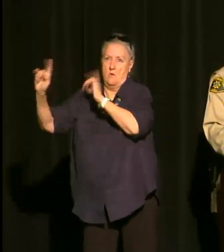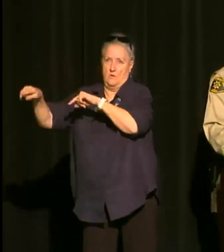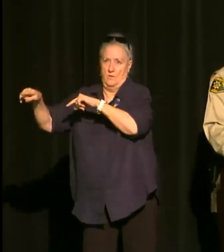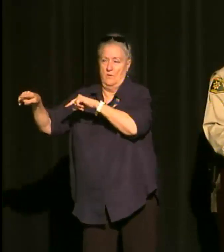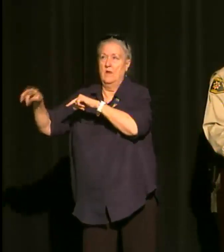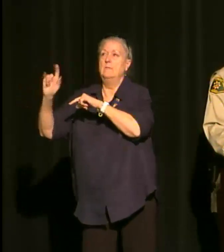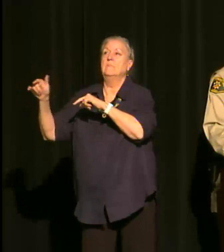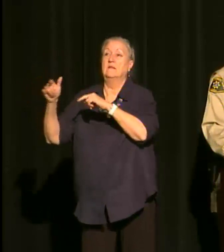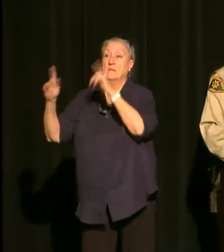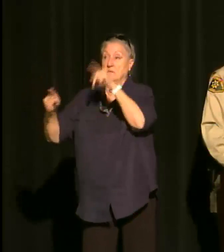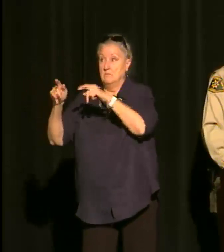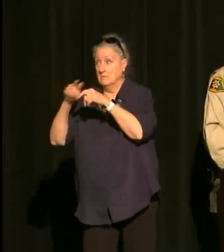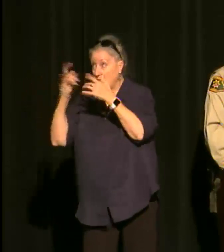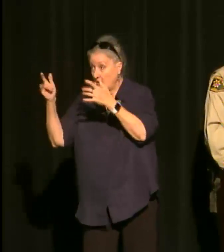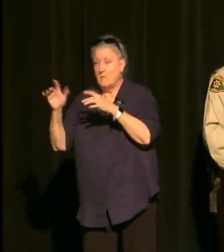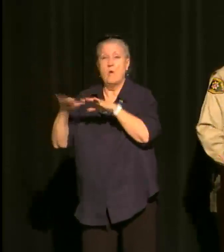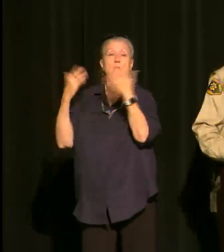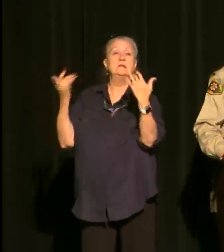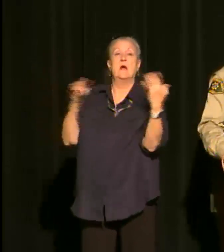opened.